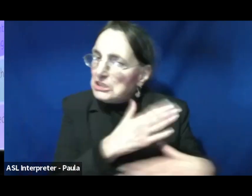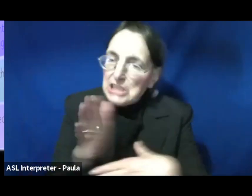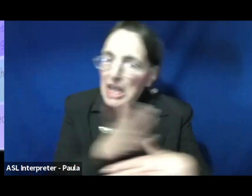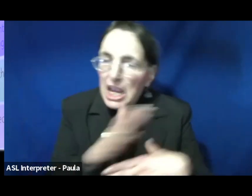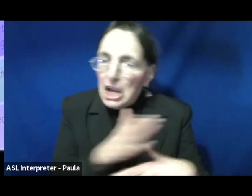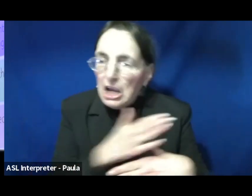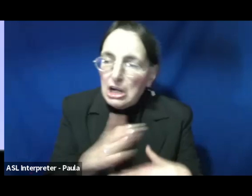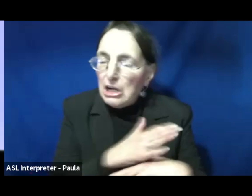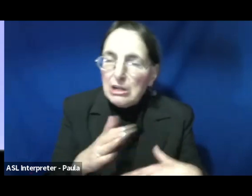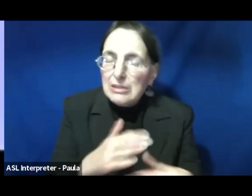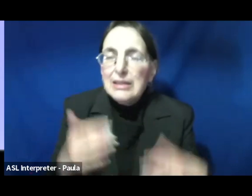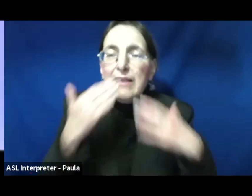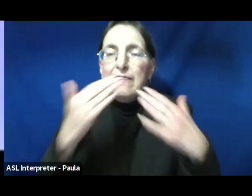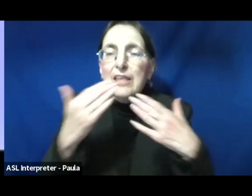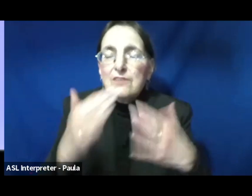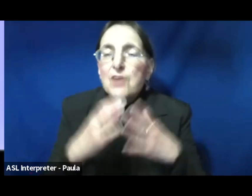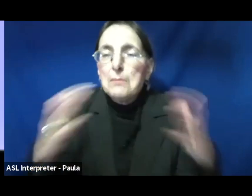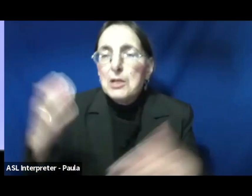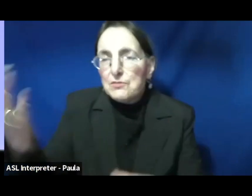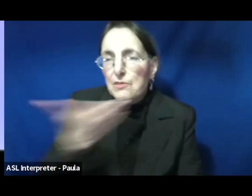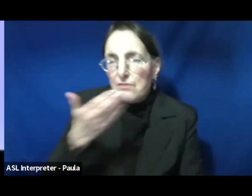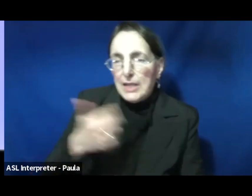you all.